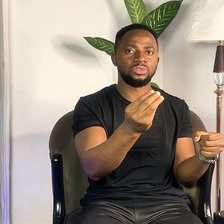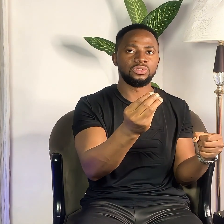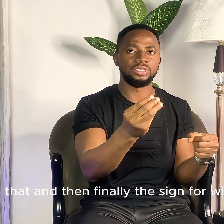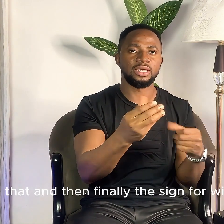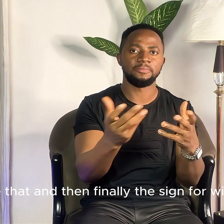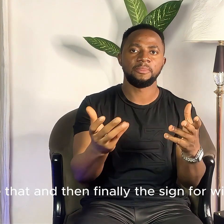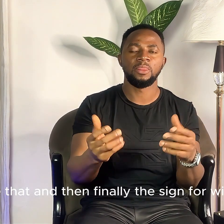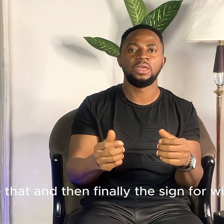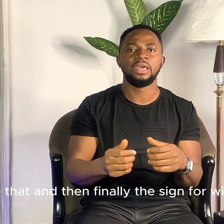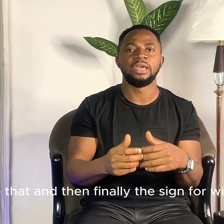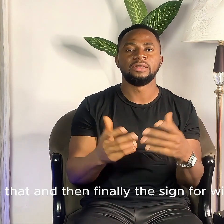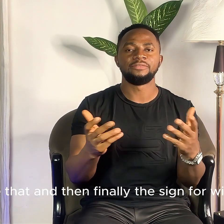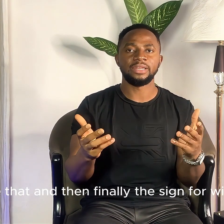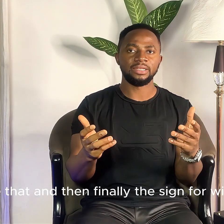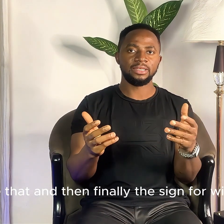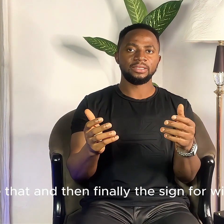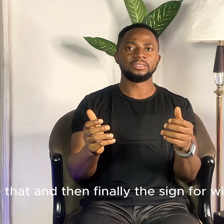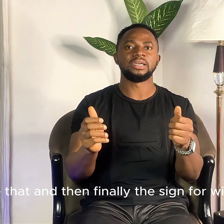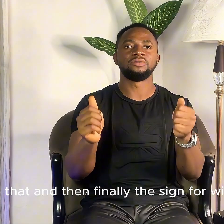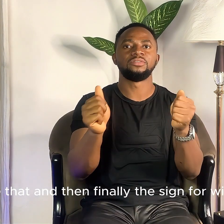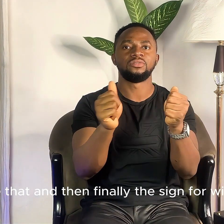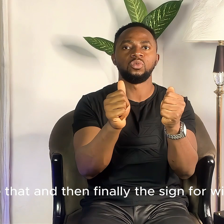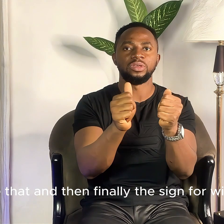See that? And then finally the sign for with.